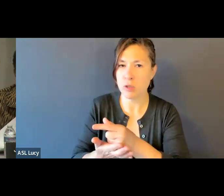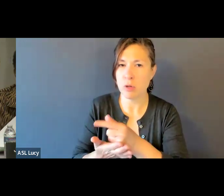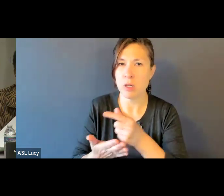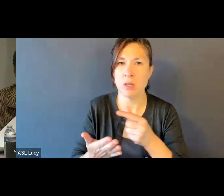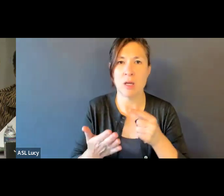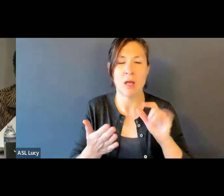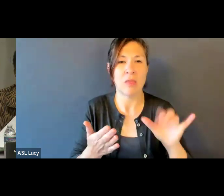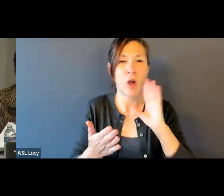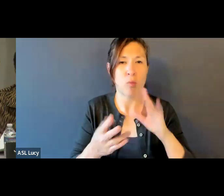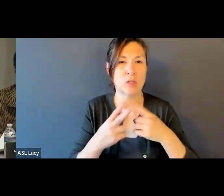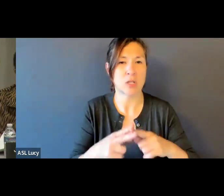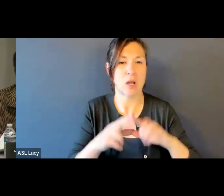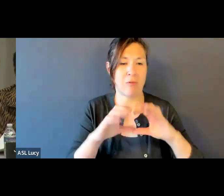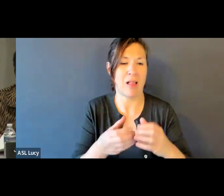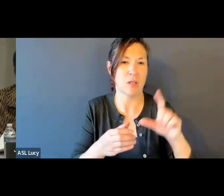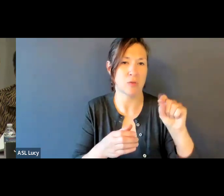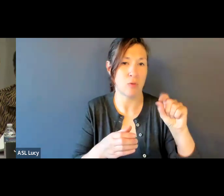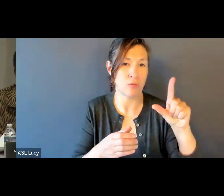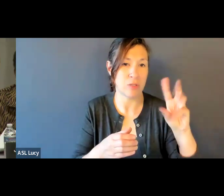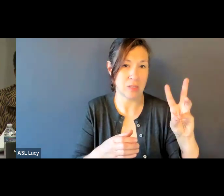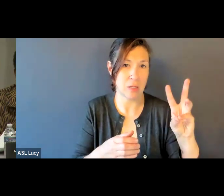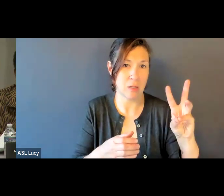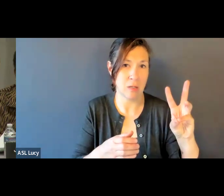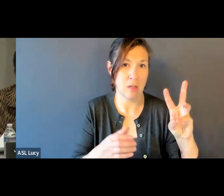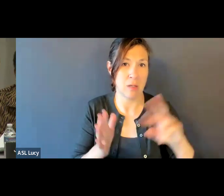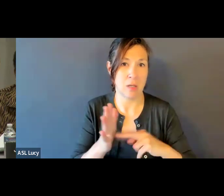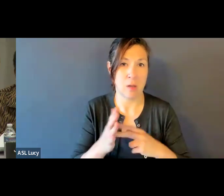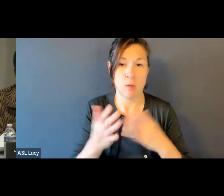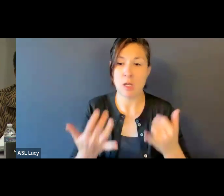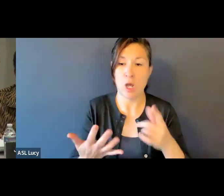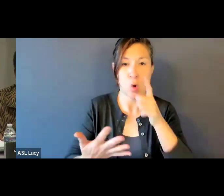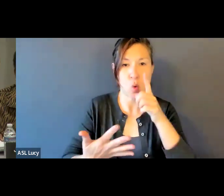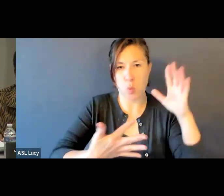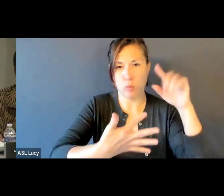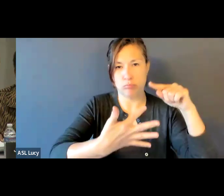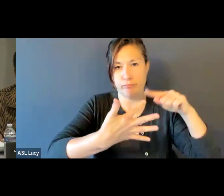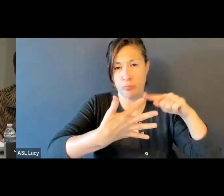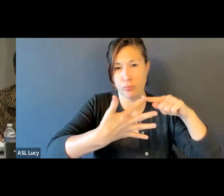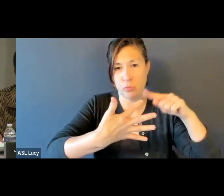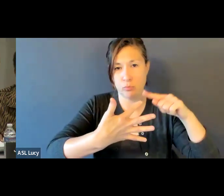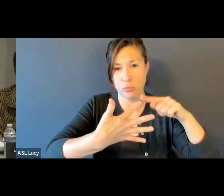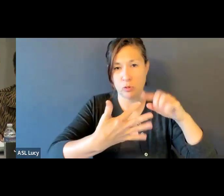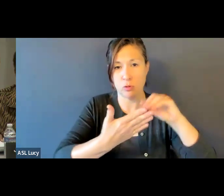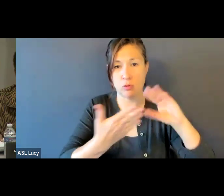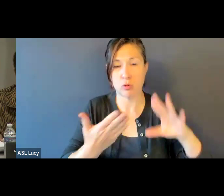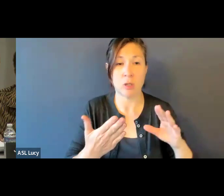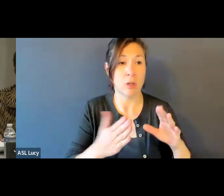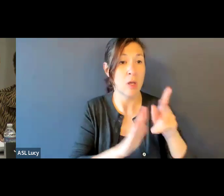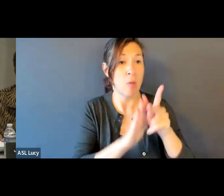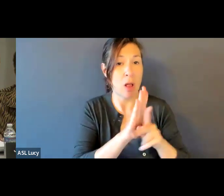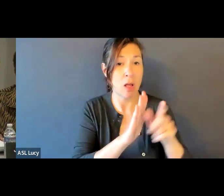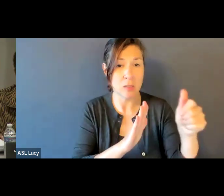class of 2026, which, as a reminder, is today's juniors. The policy supports high quality